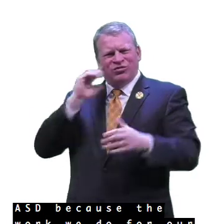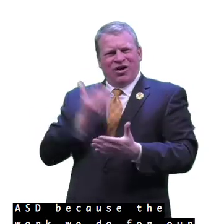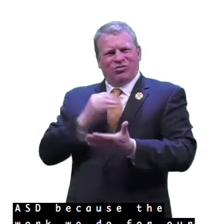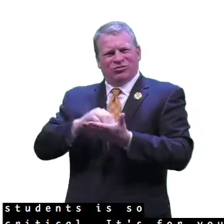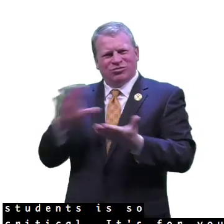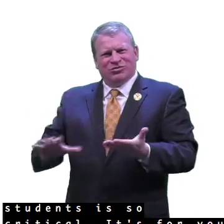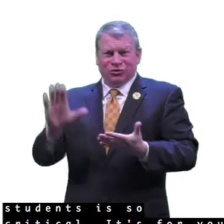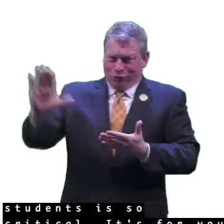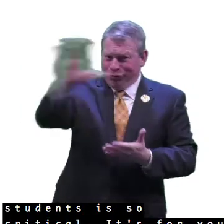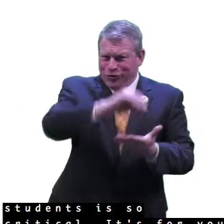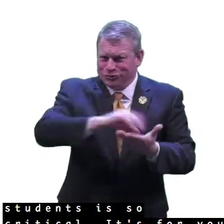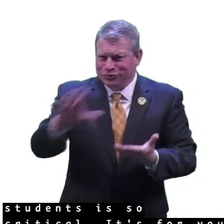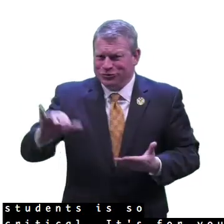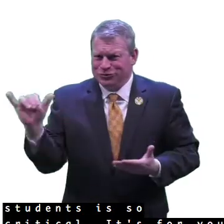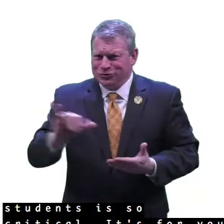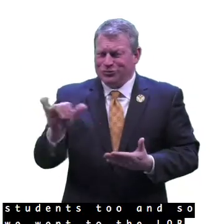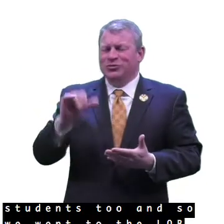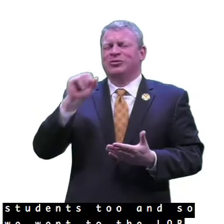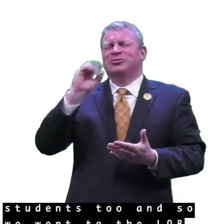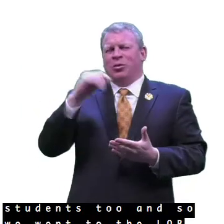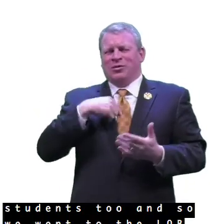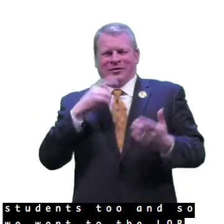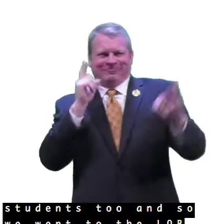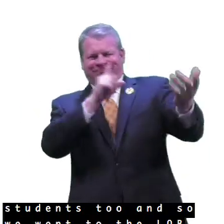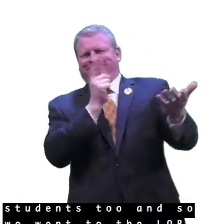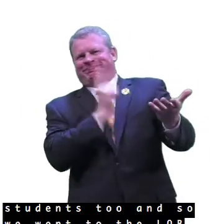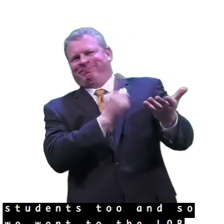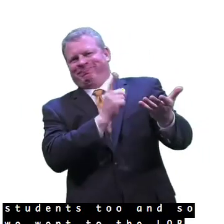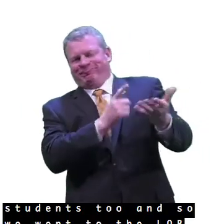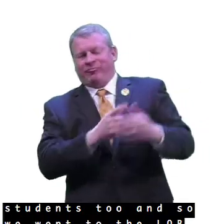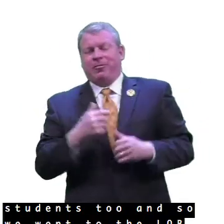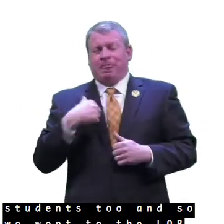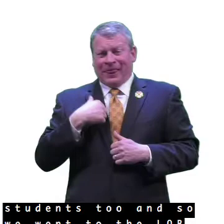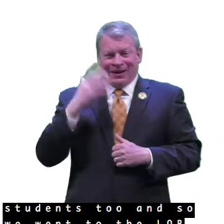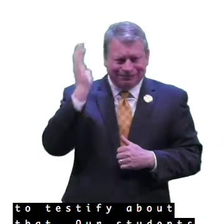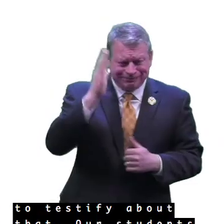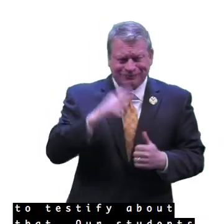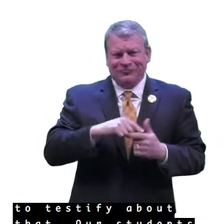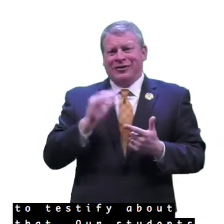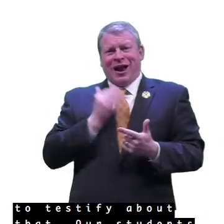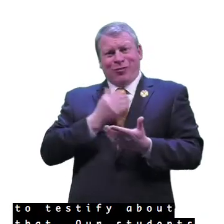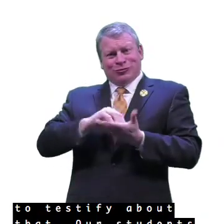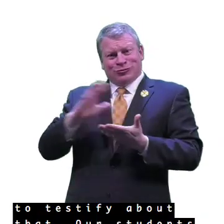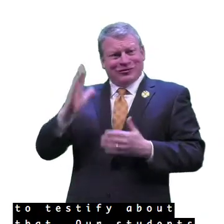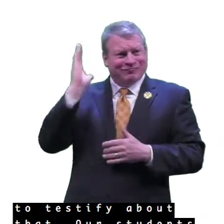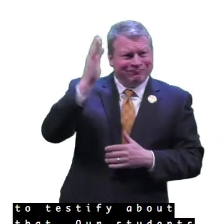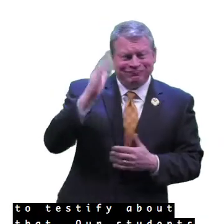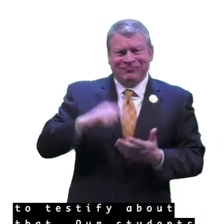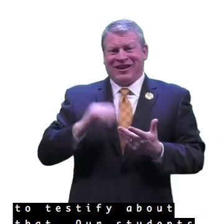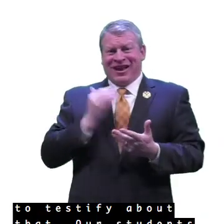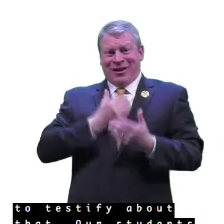do for our students is so critical. It's for your students too. And so we went to the LOB to testify about that. Our